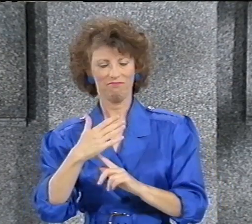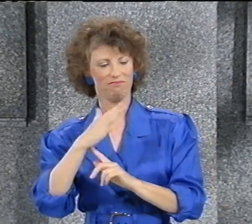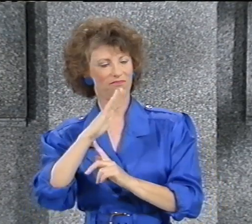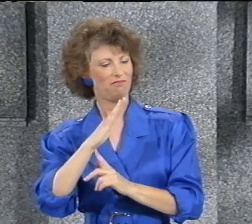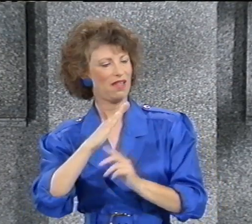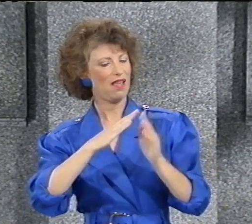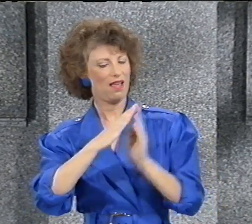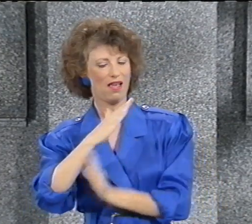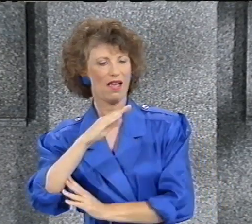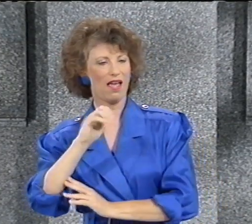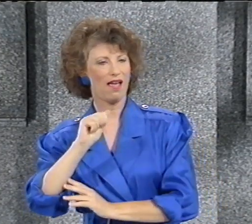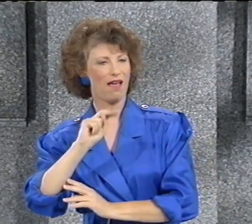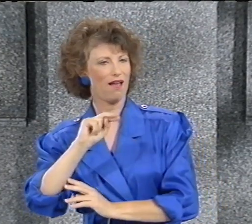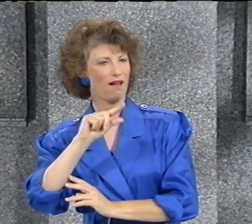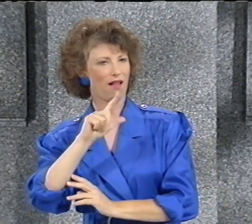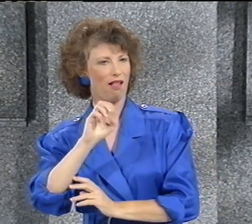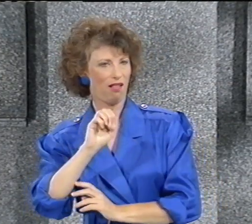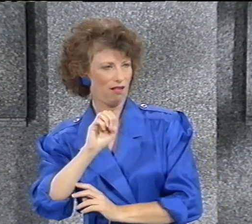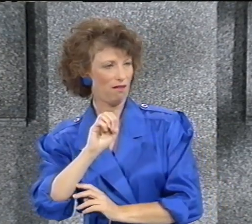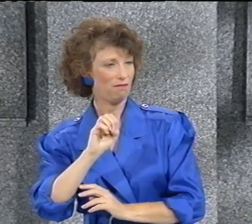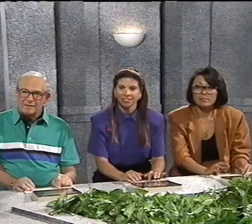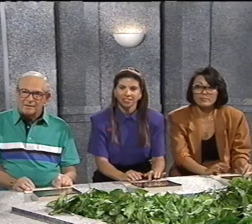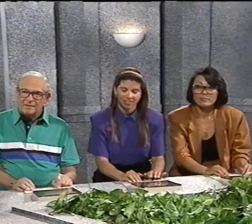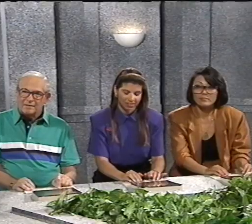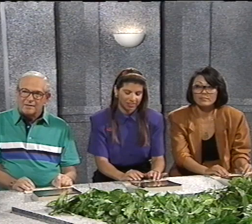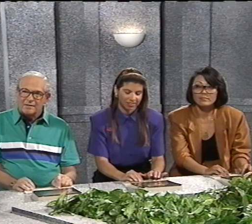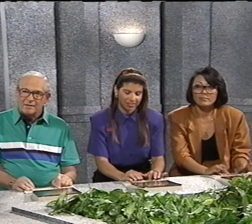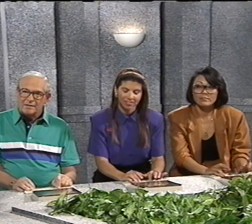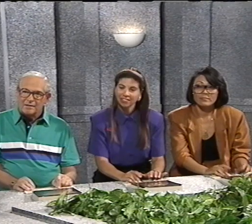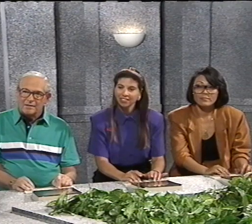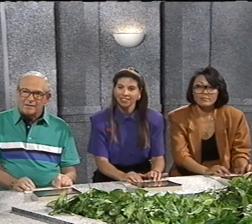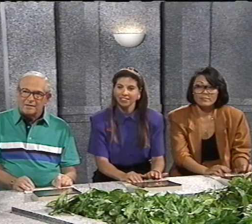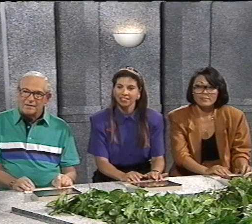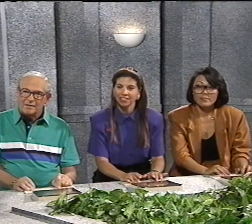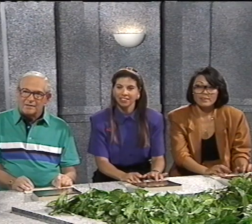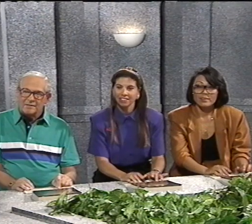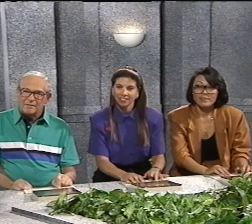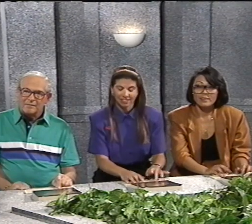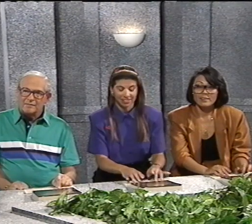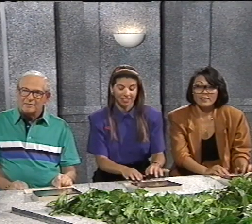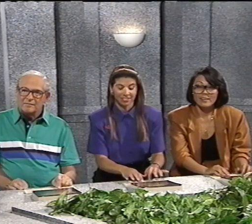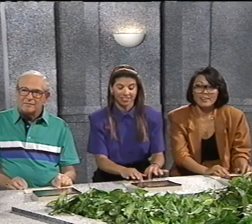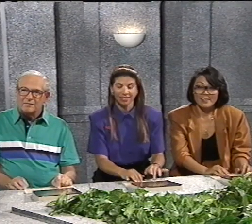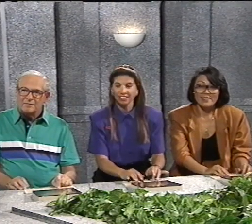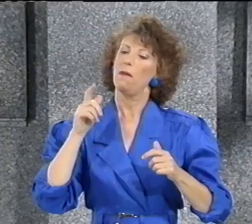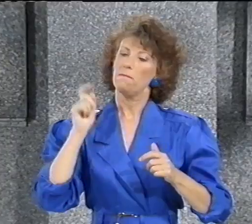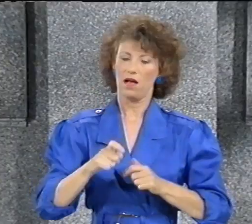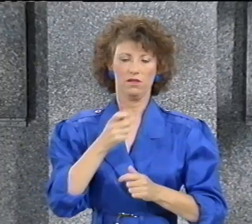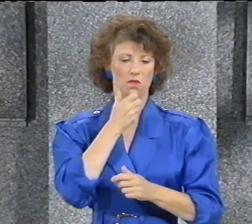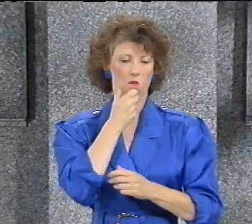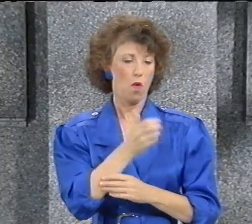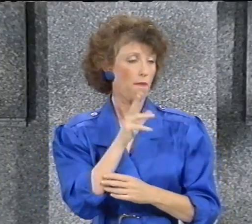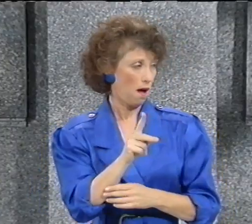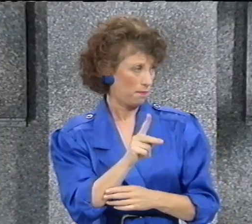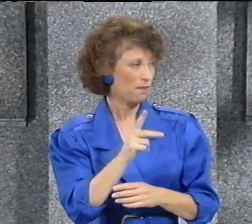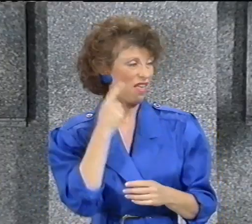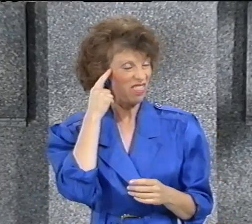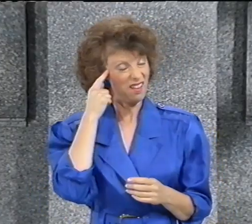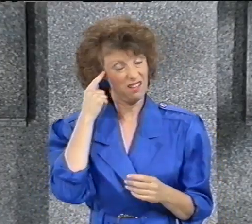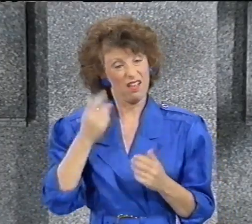in natural conversation, you'll see that they tend to be relaxed and hold their hands in a natural but straight line so that the